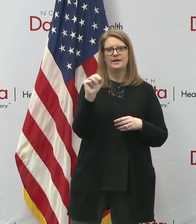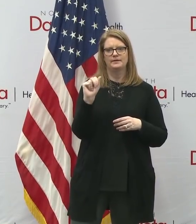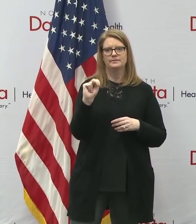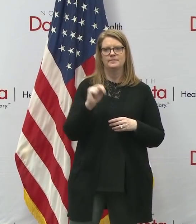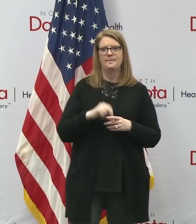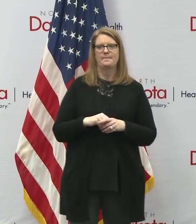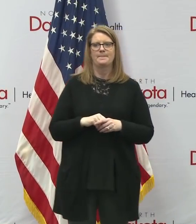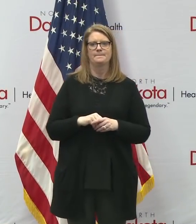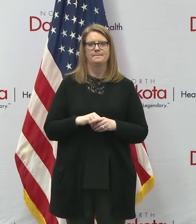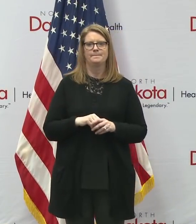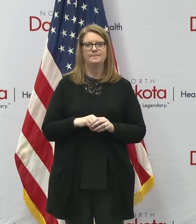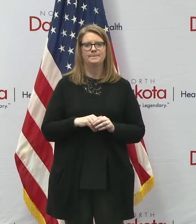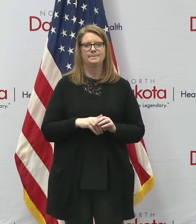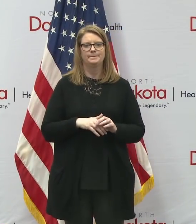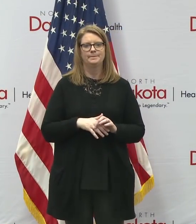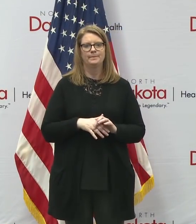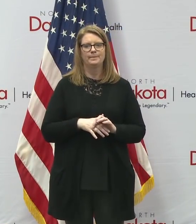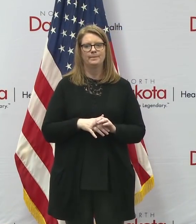I